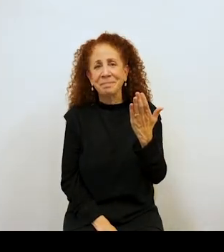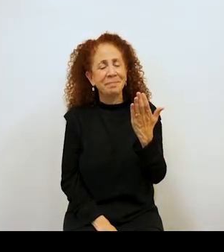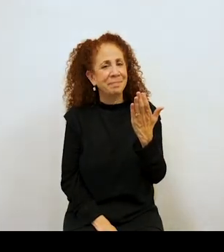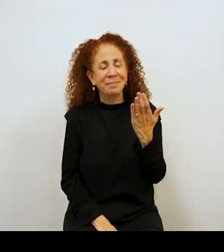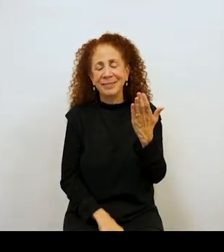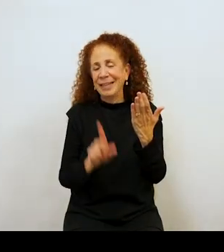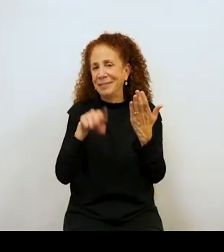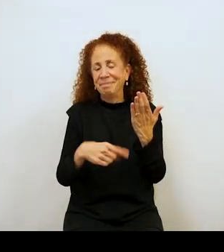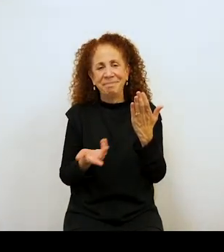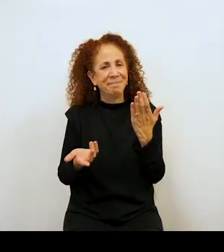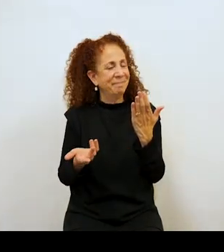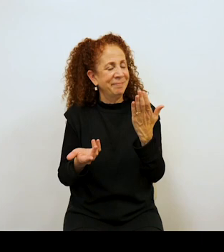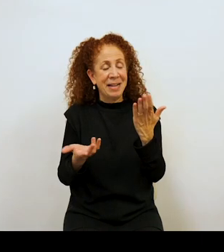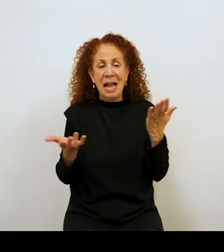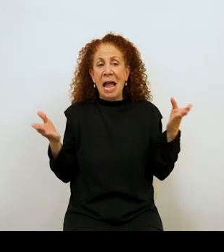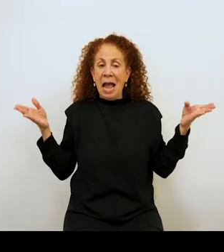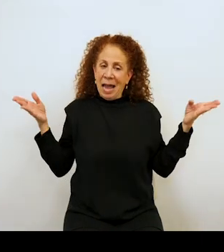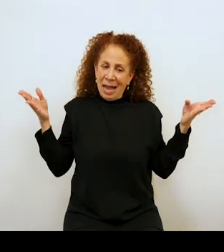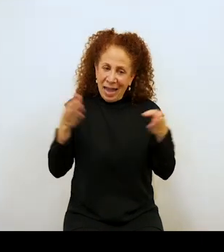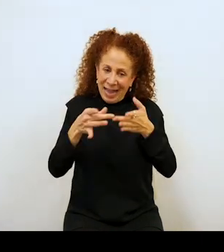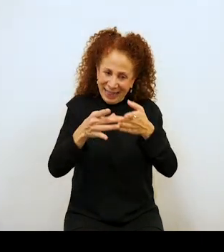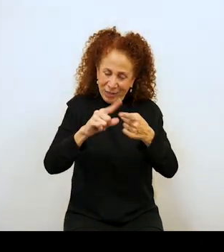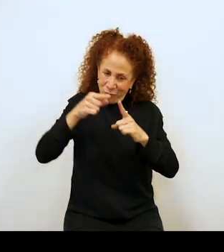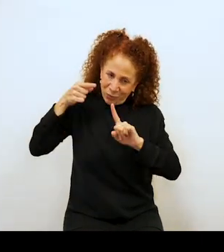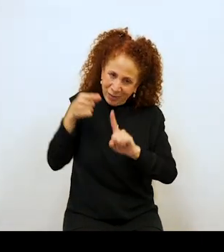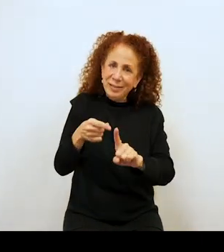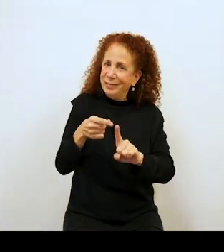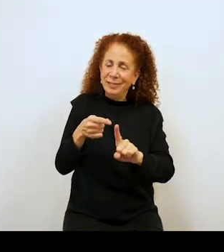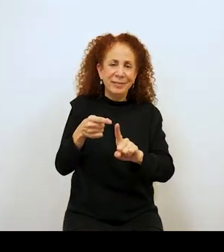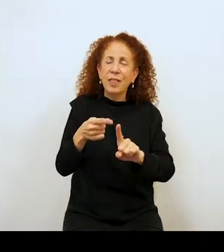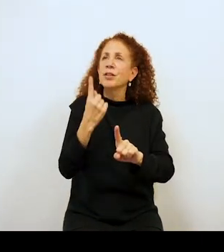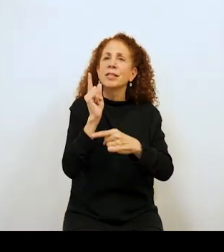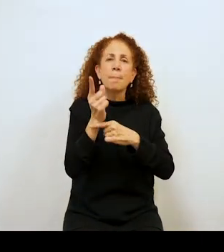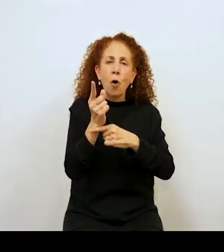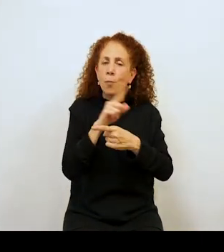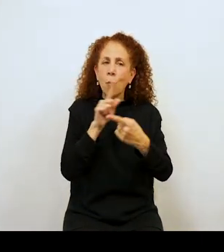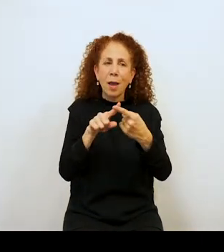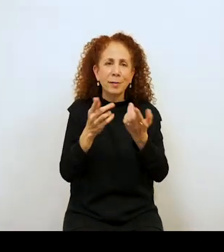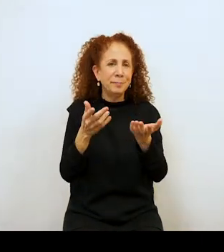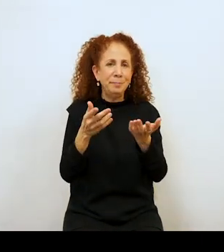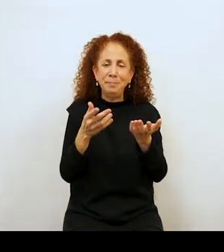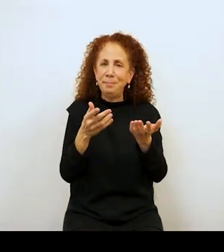not going to happen. That everything is leading up only to, there's a certain moment at which